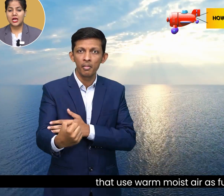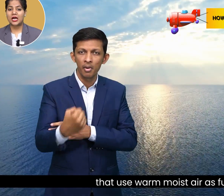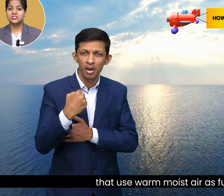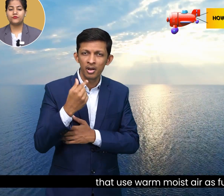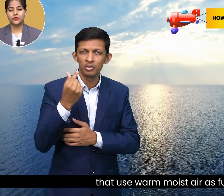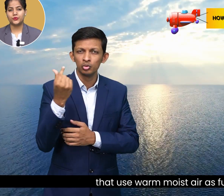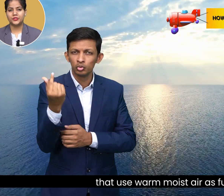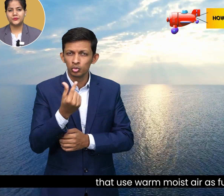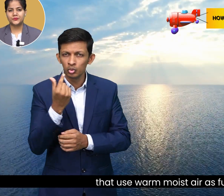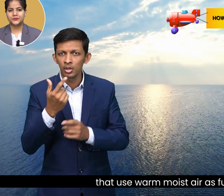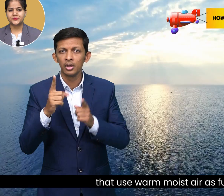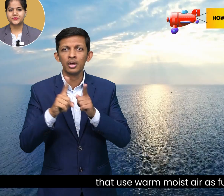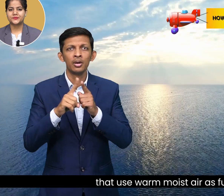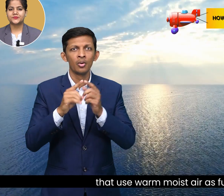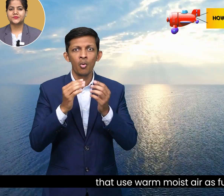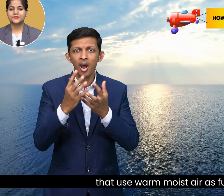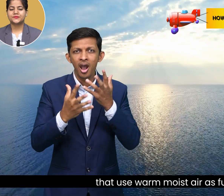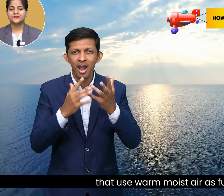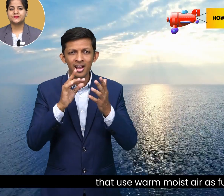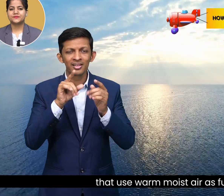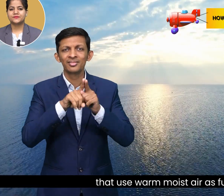air as fuel.